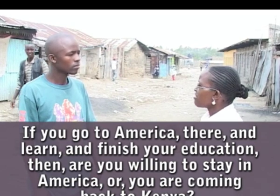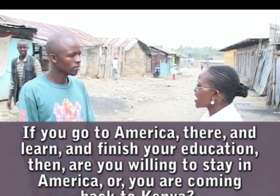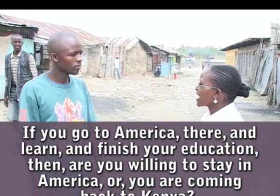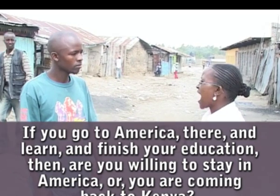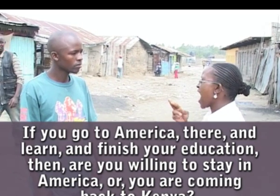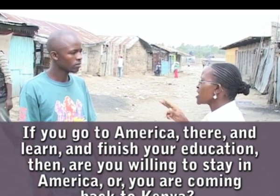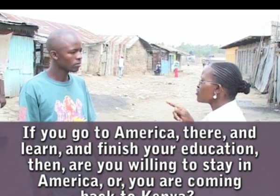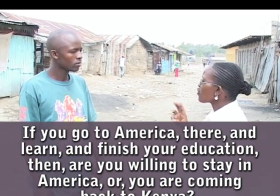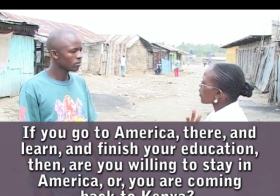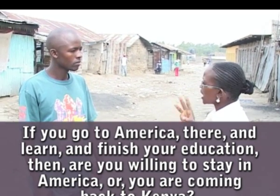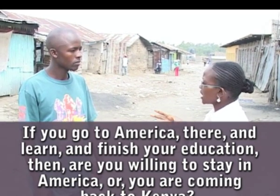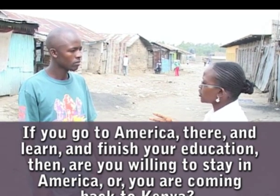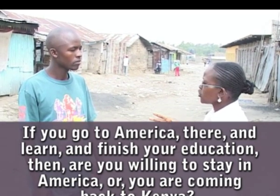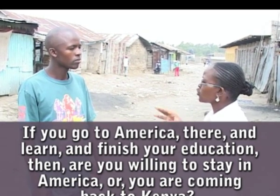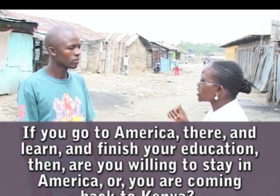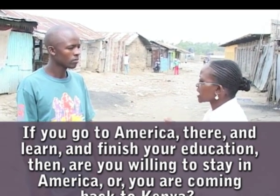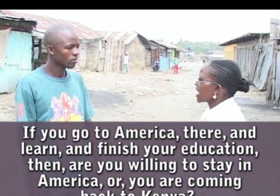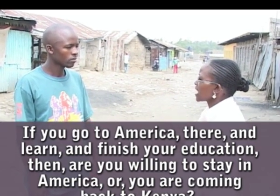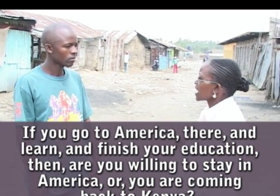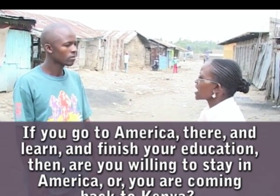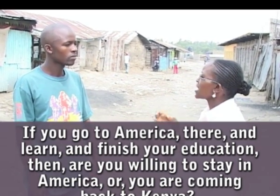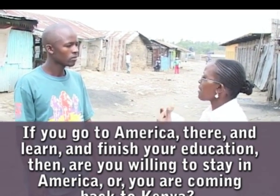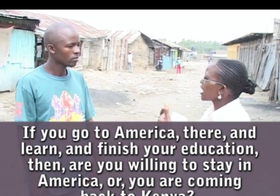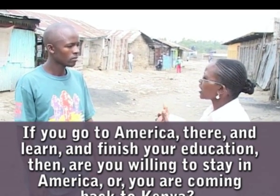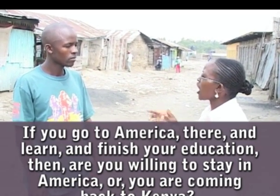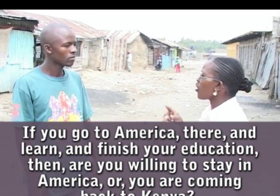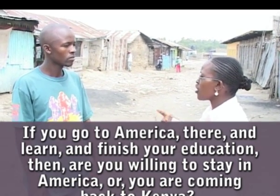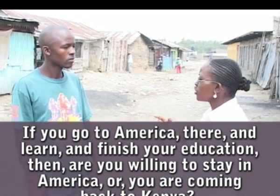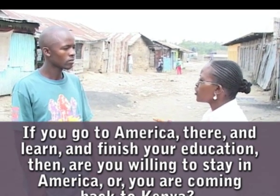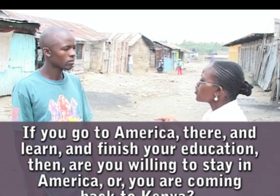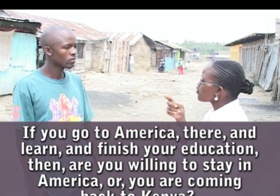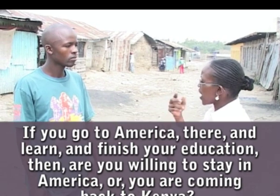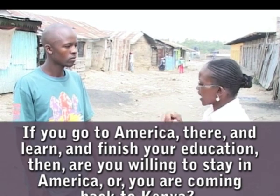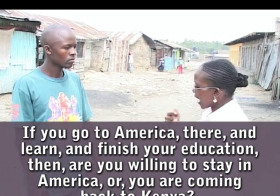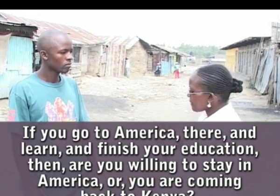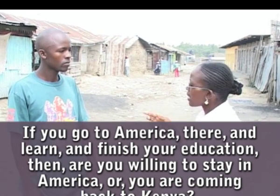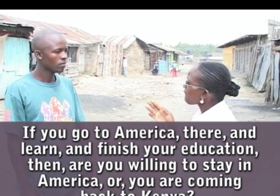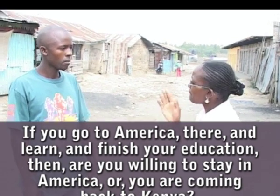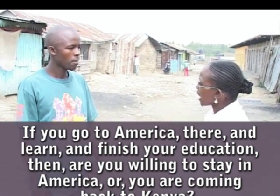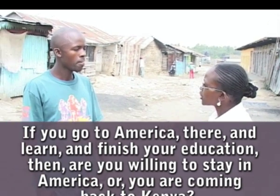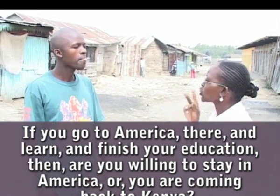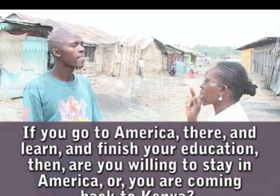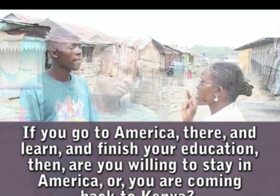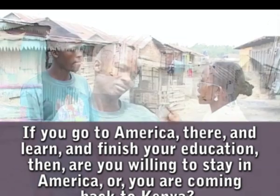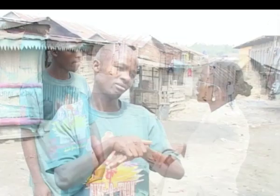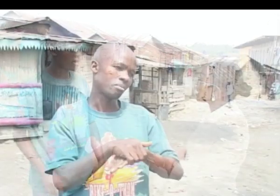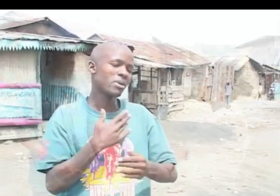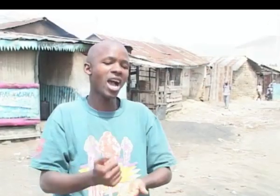then are you willing to stay in America or you are coming back to Kenya?